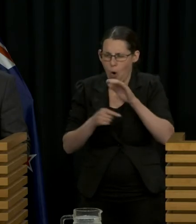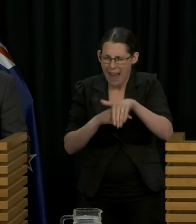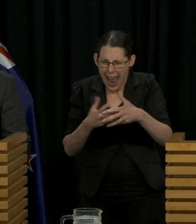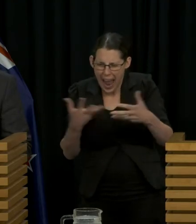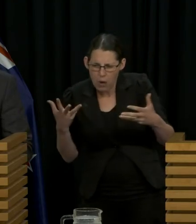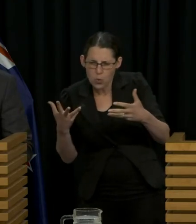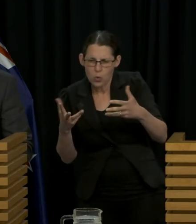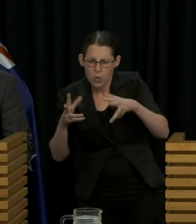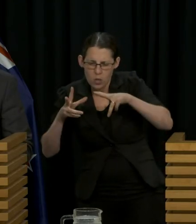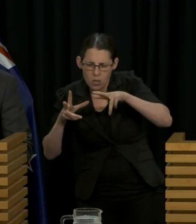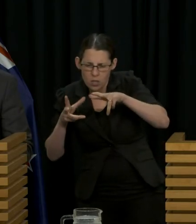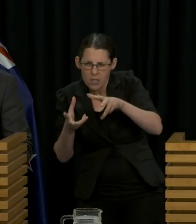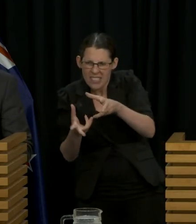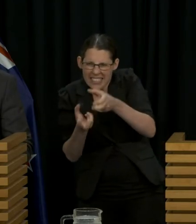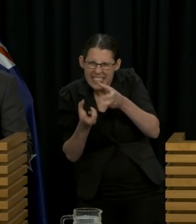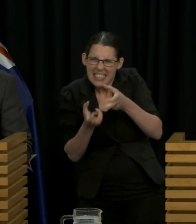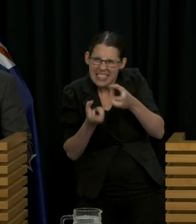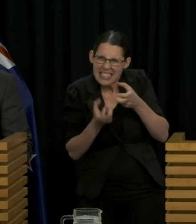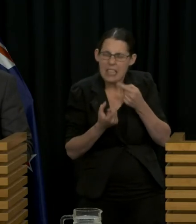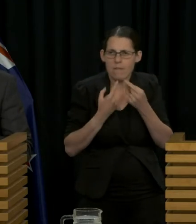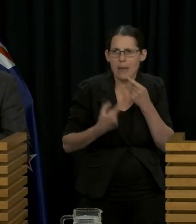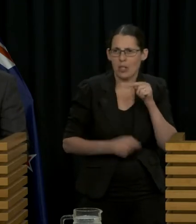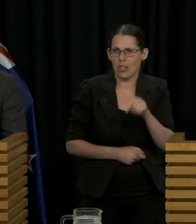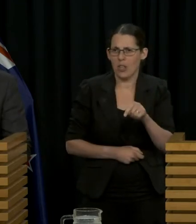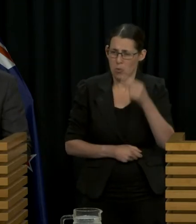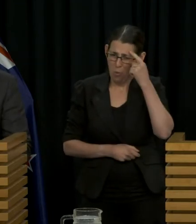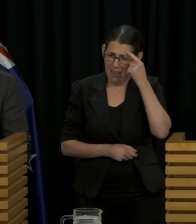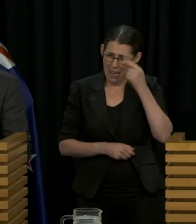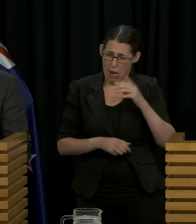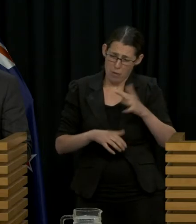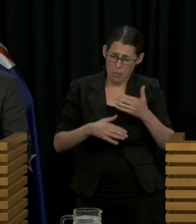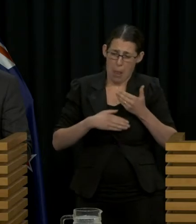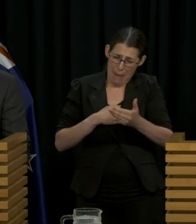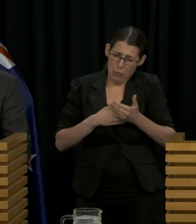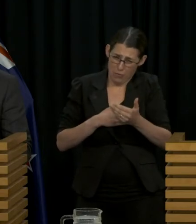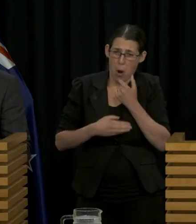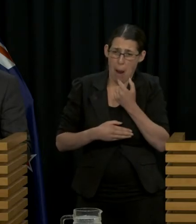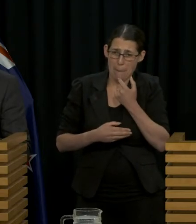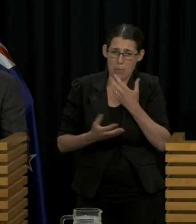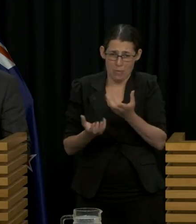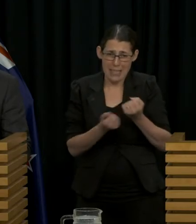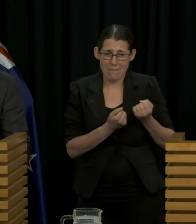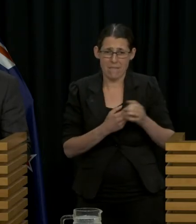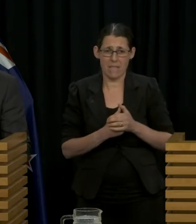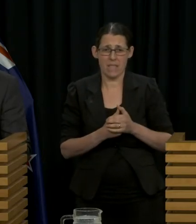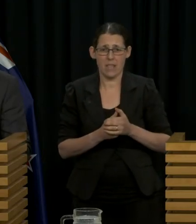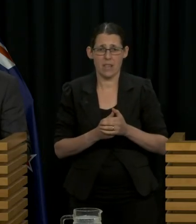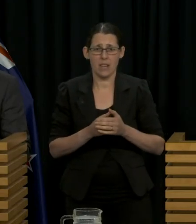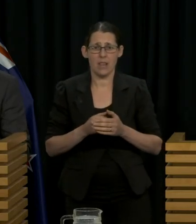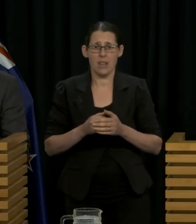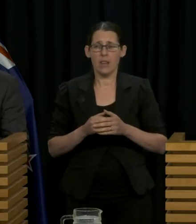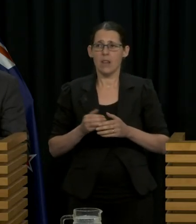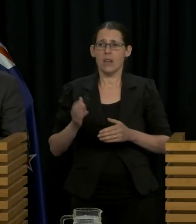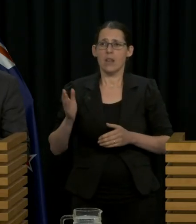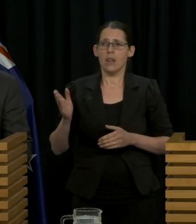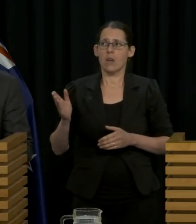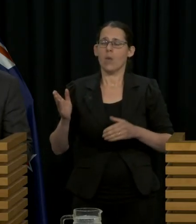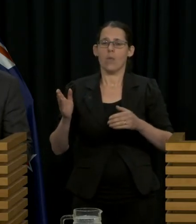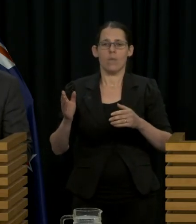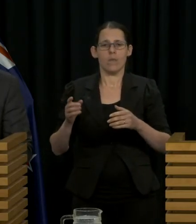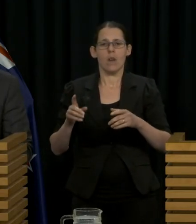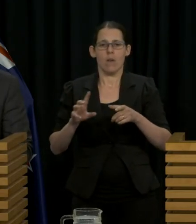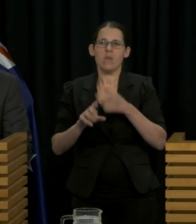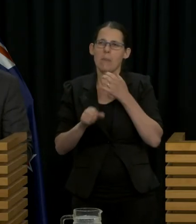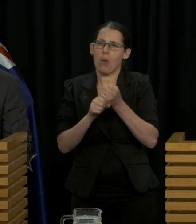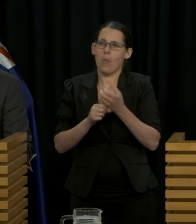a reasonable amount of time? Yeah, so obviously CCTV is a part of it, swipe card data is a part of it, interviews with staff if